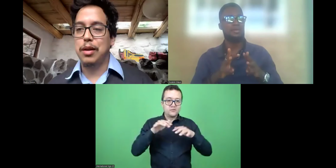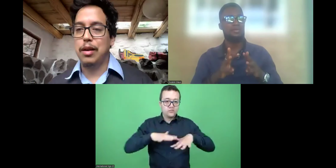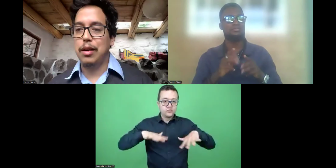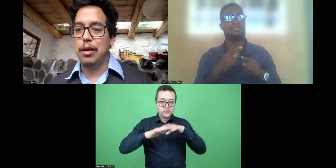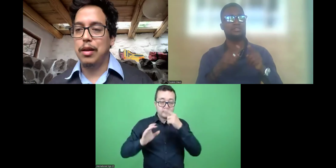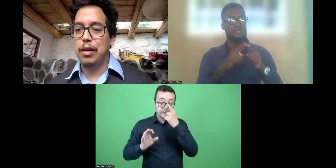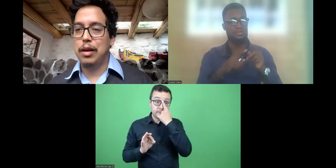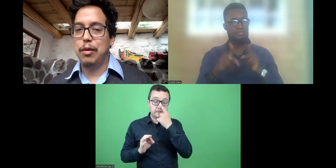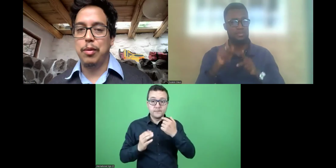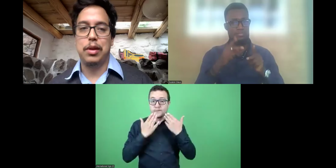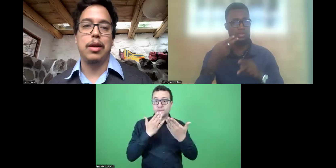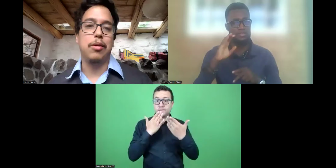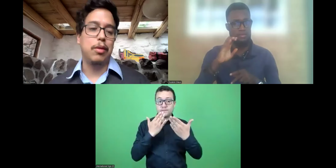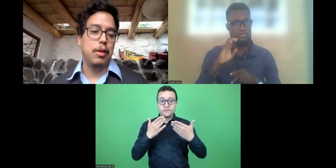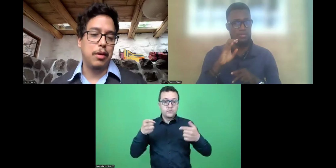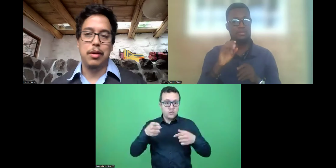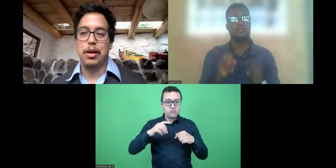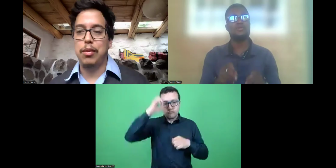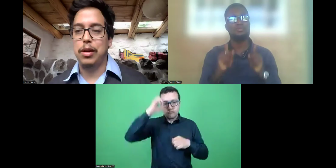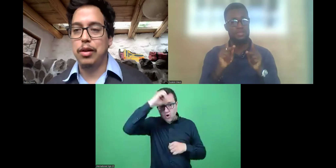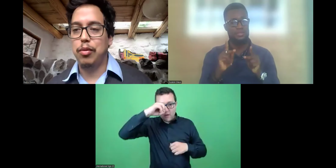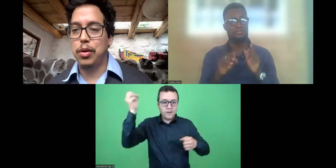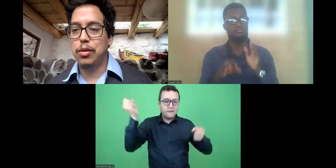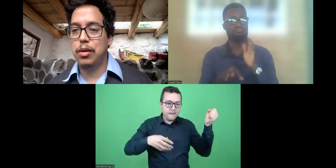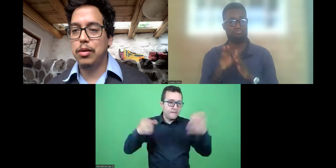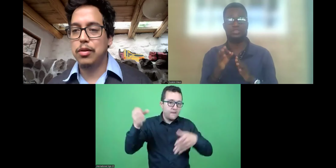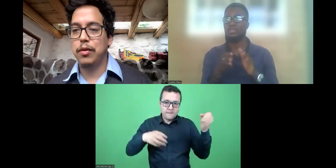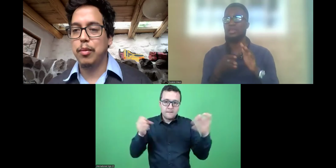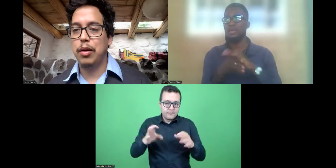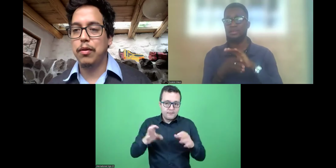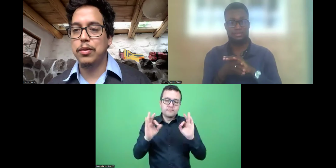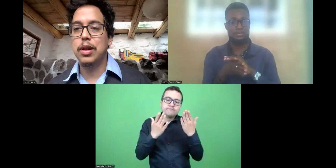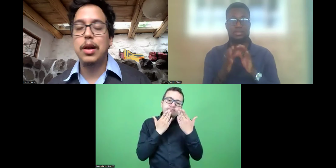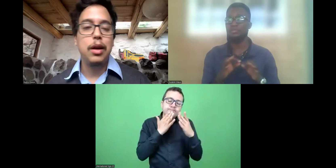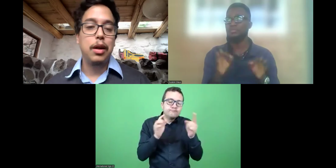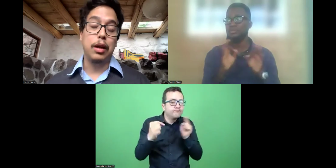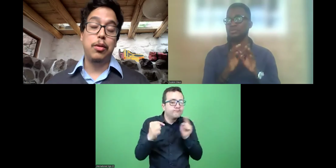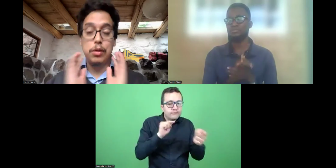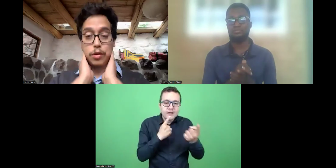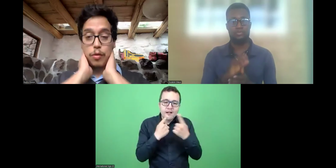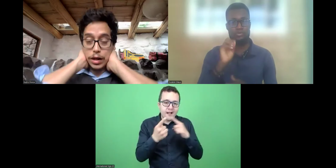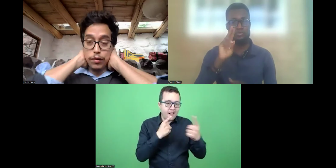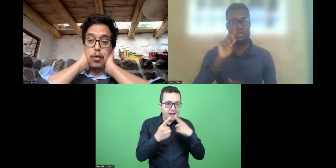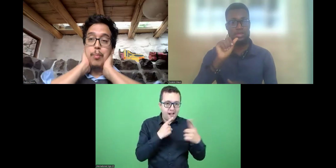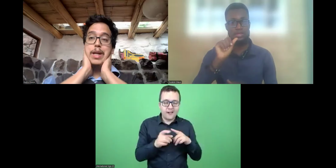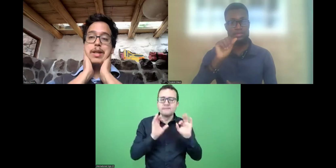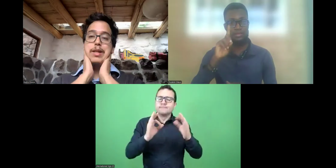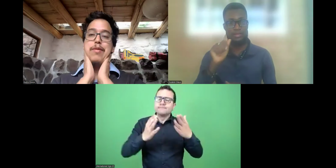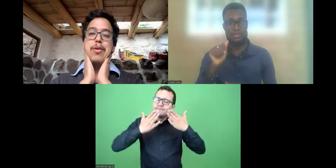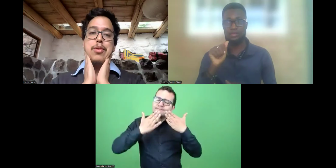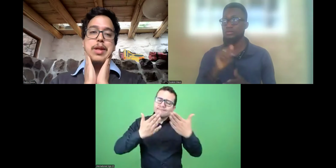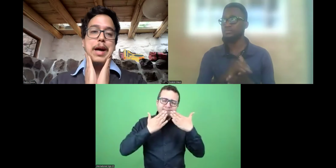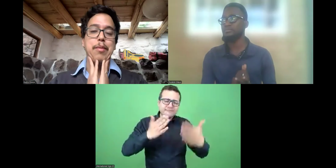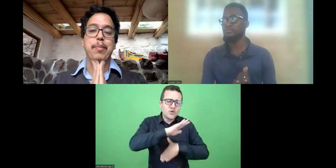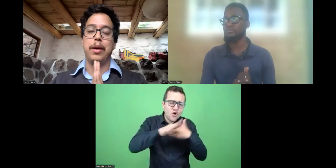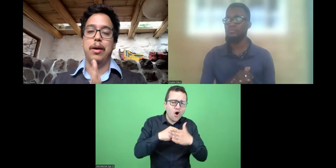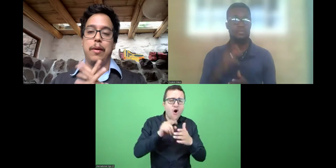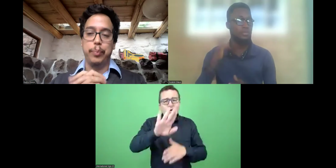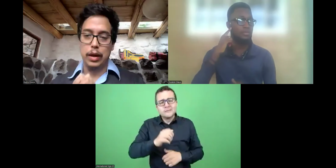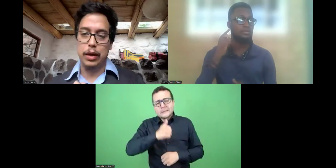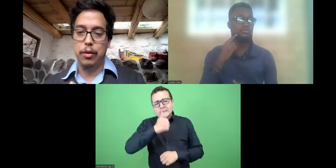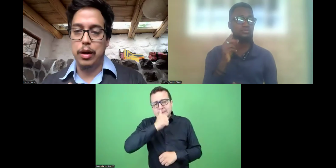sorry. Thank you. Yeah, we needed to mute some of the microphones. Thank you all so much for your patience, for your